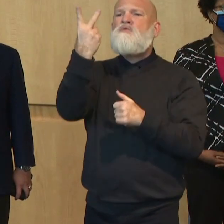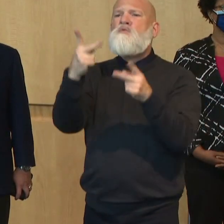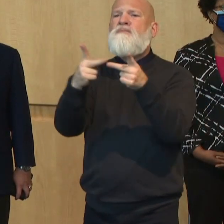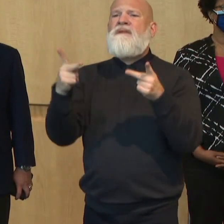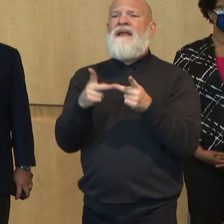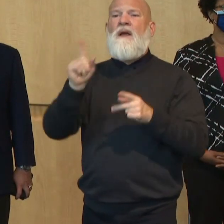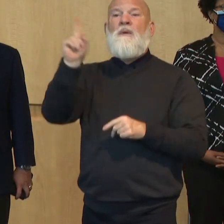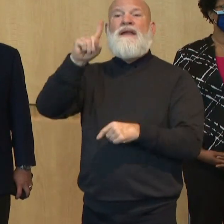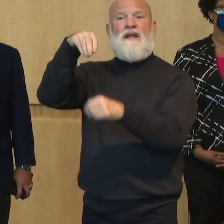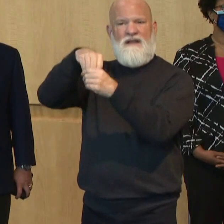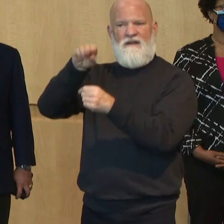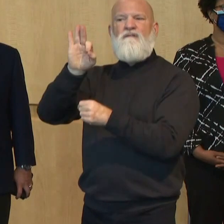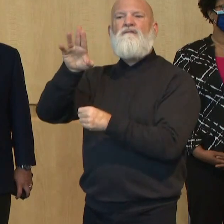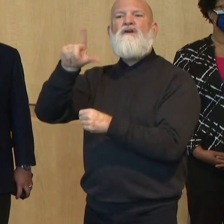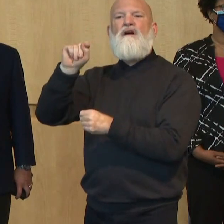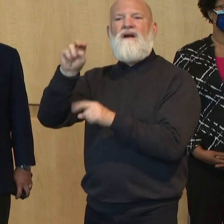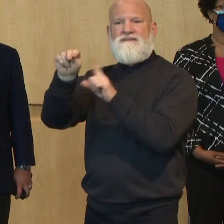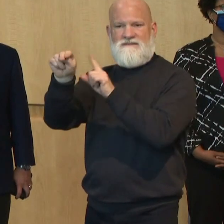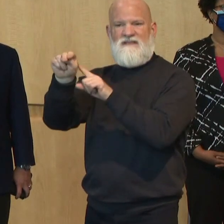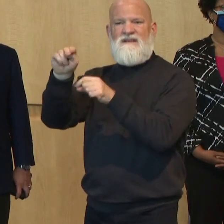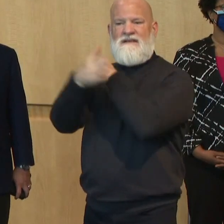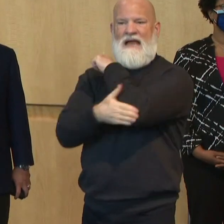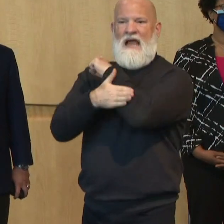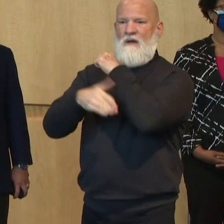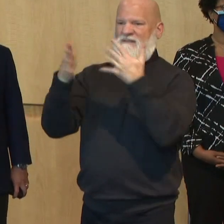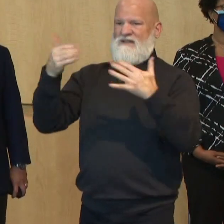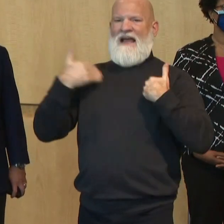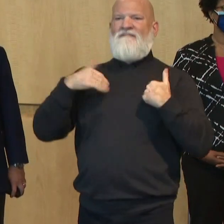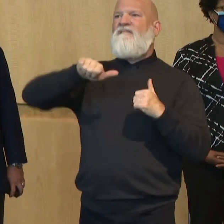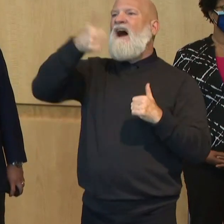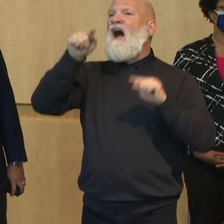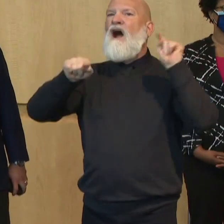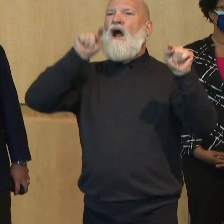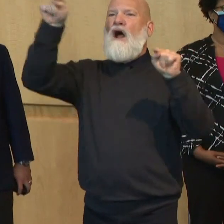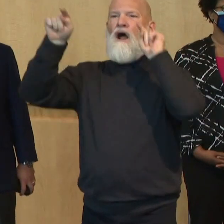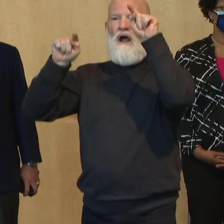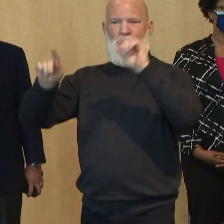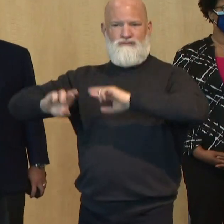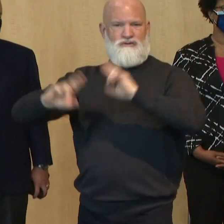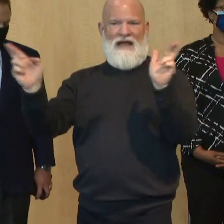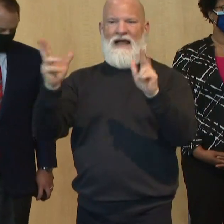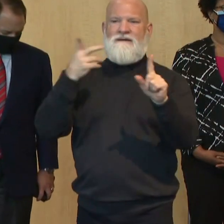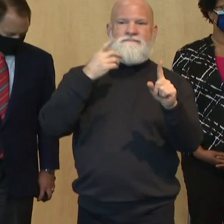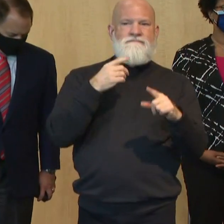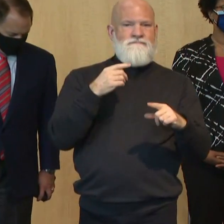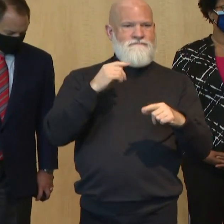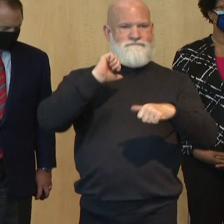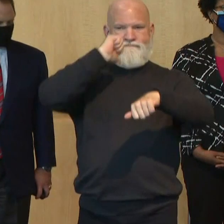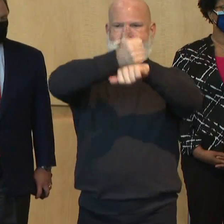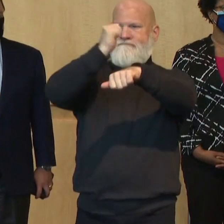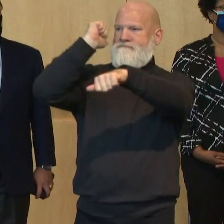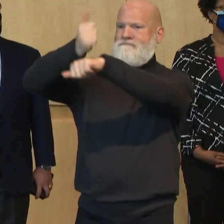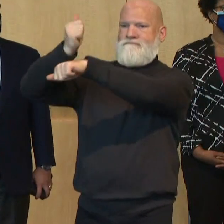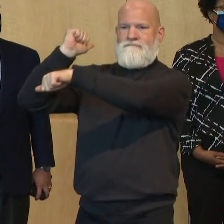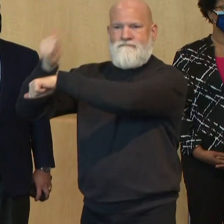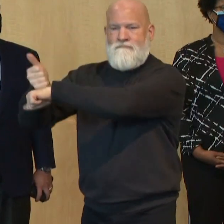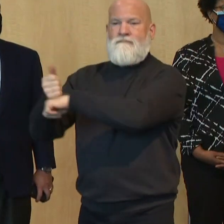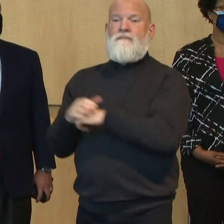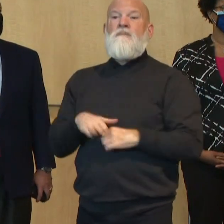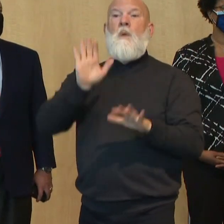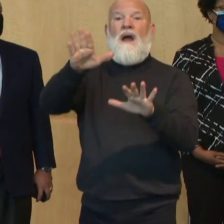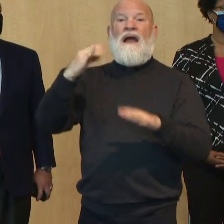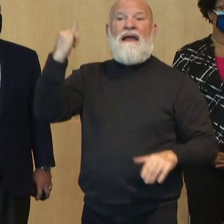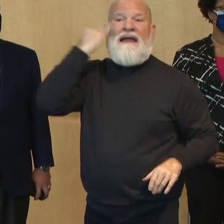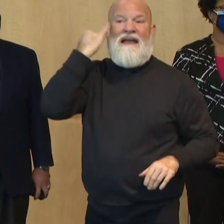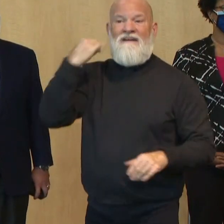state, where there's availability to give more vaccines right now, today, if we had that supply. And we